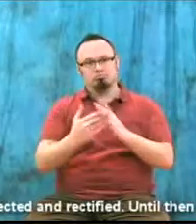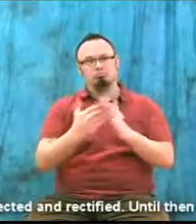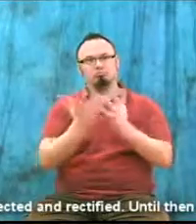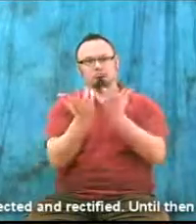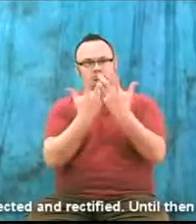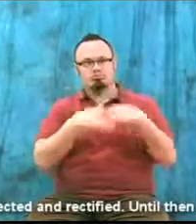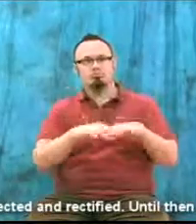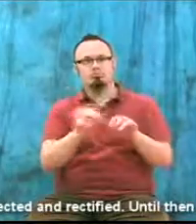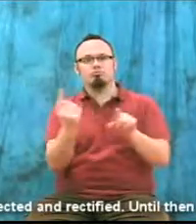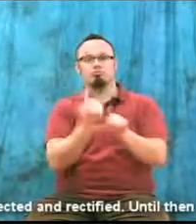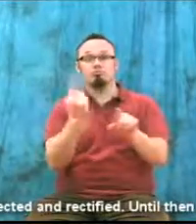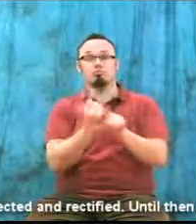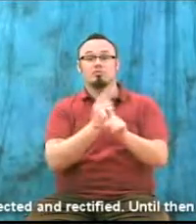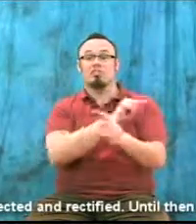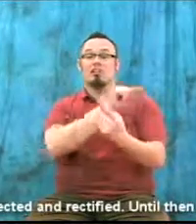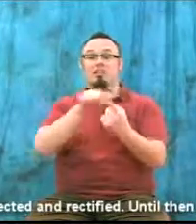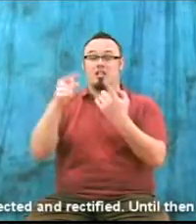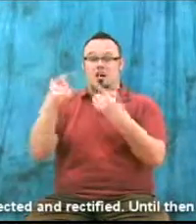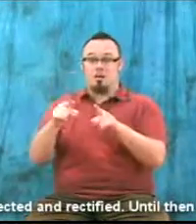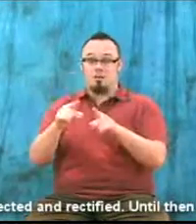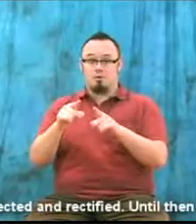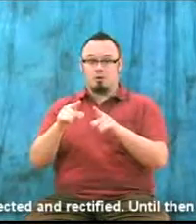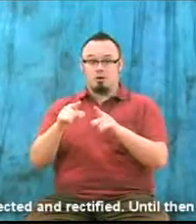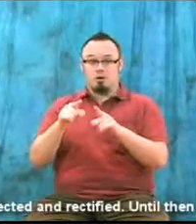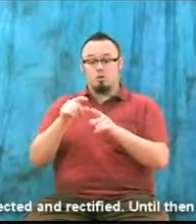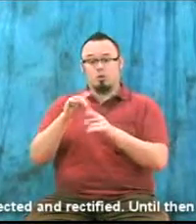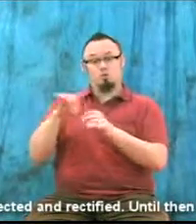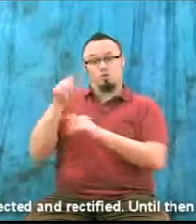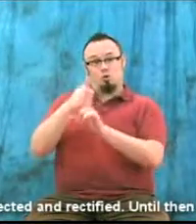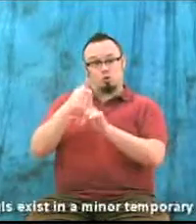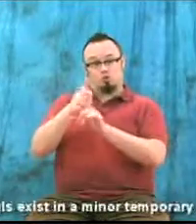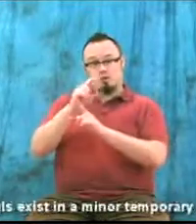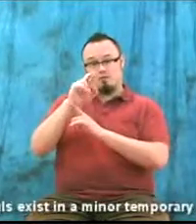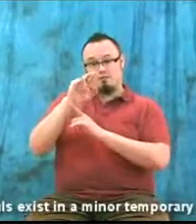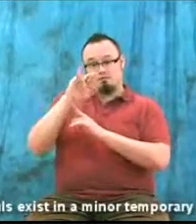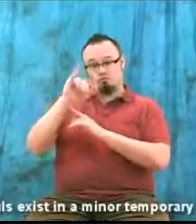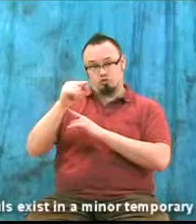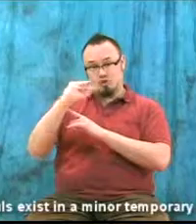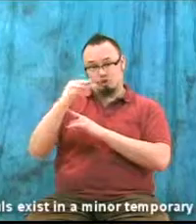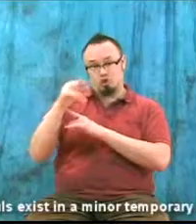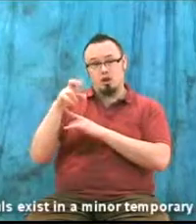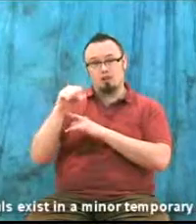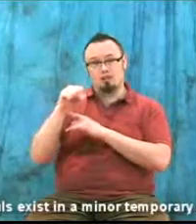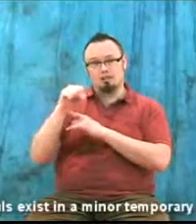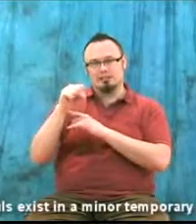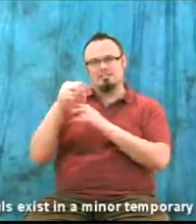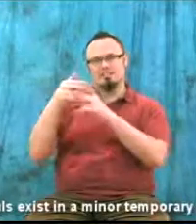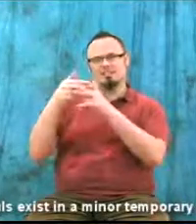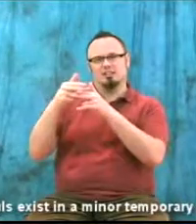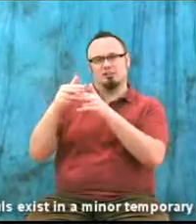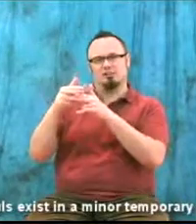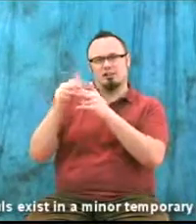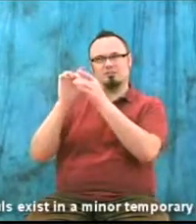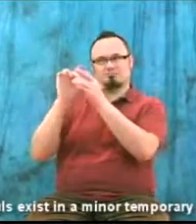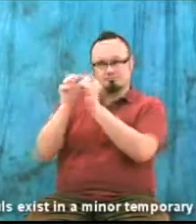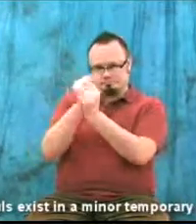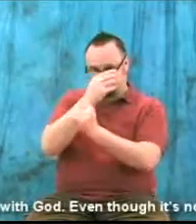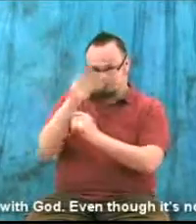Until then, righteous souls exist in a minor temporary oneness with God. Even though it's not full